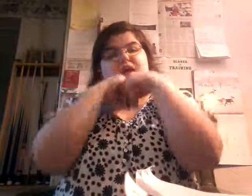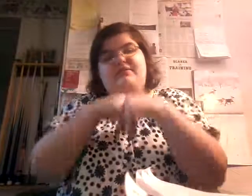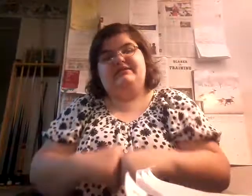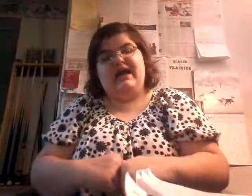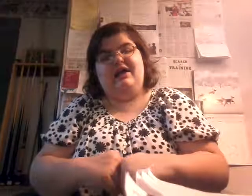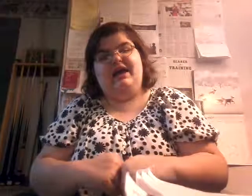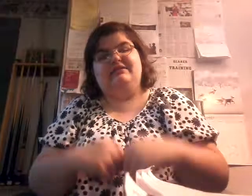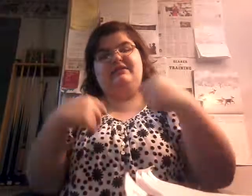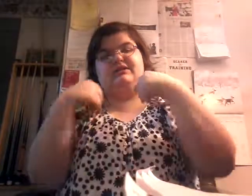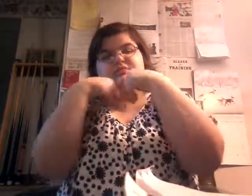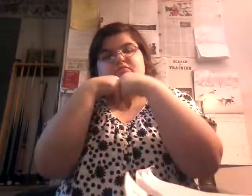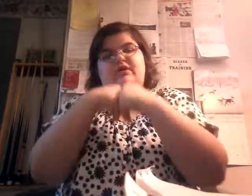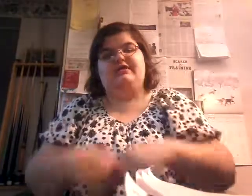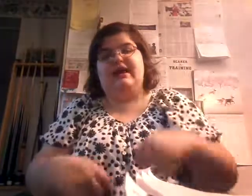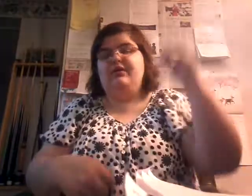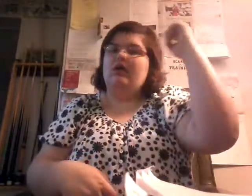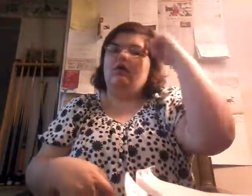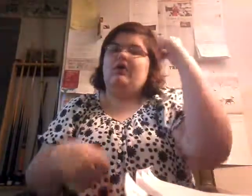me down. I did just breakdown, or I